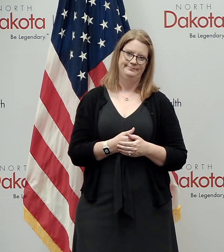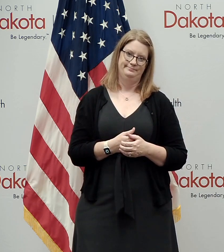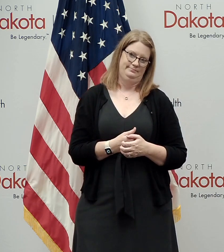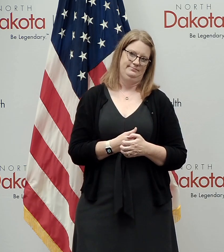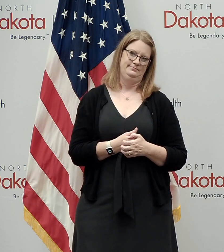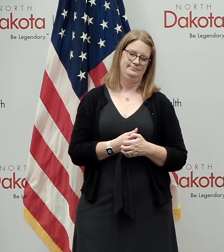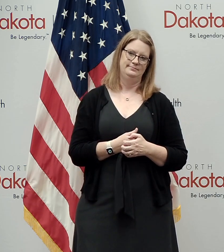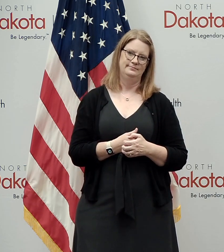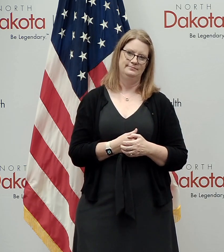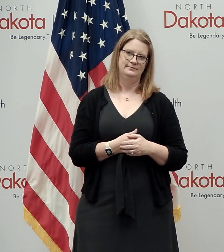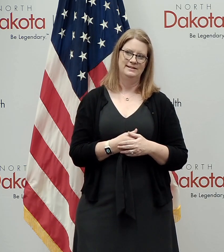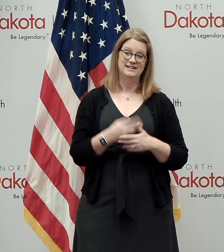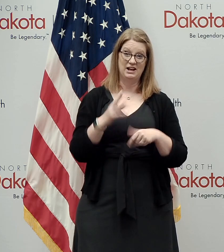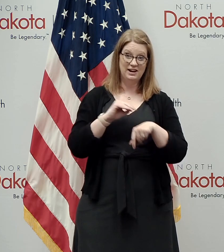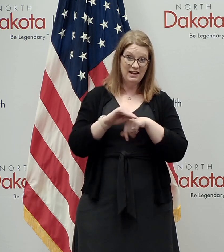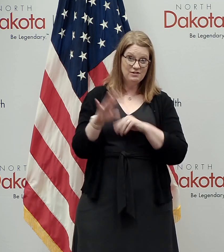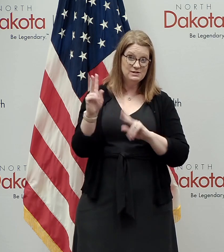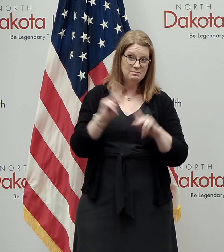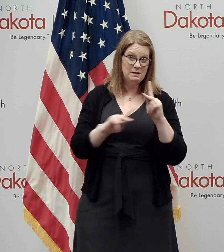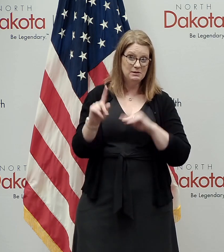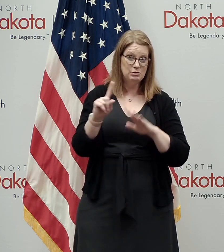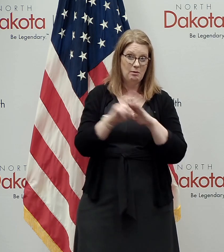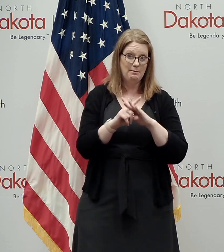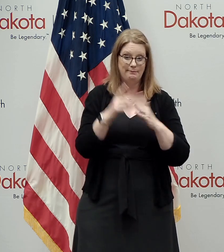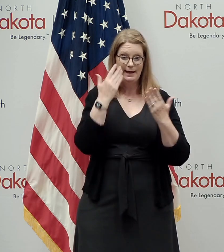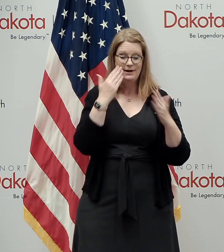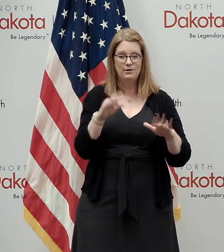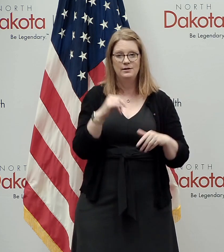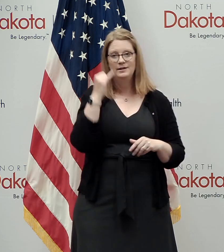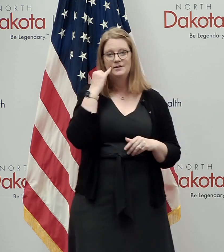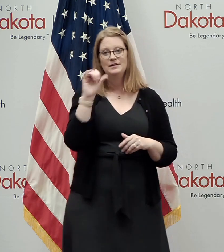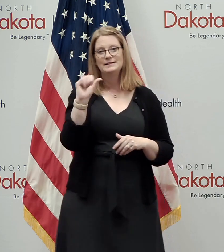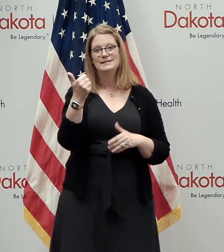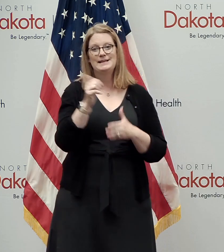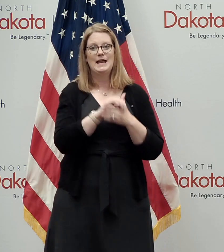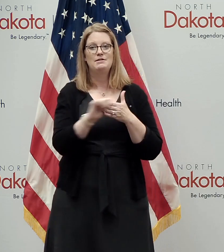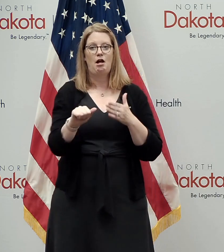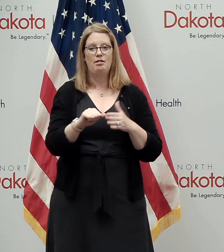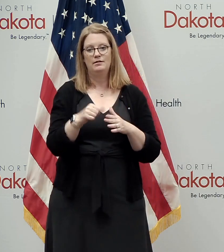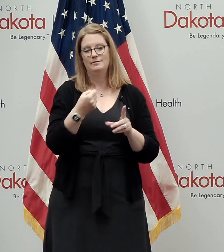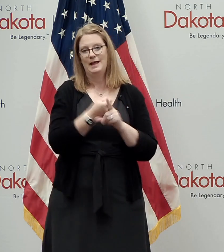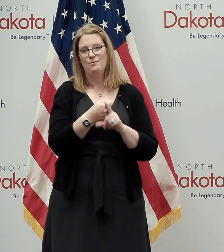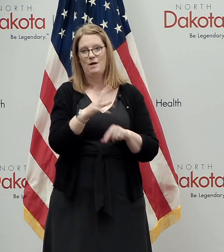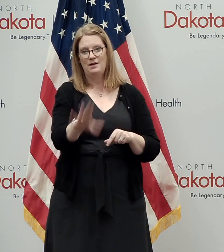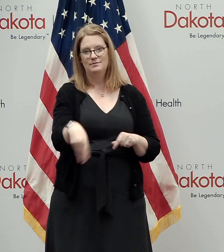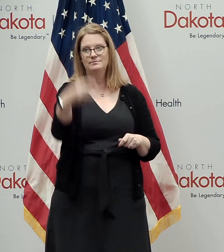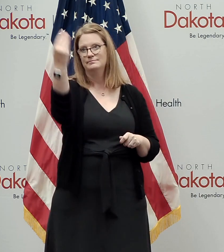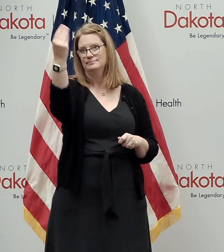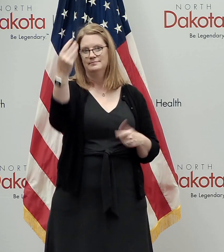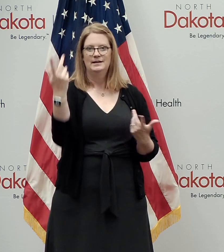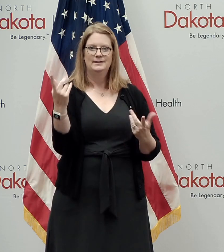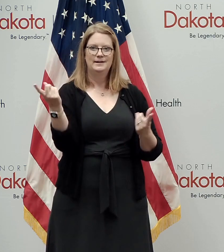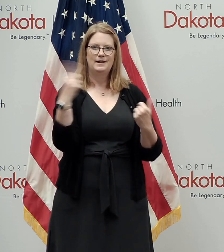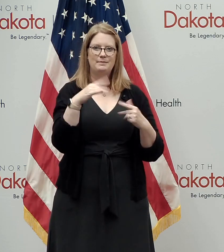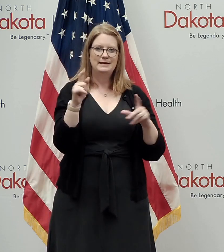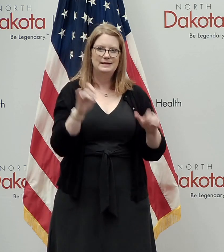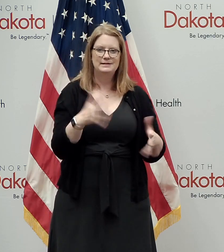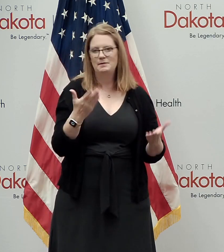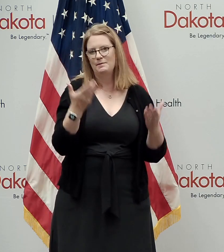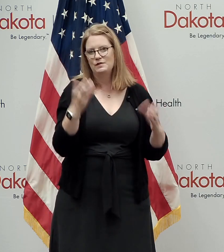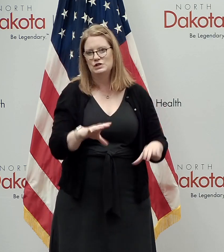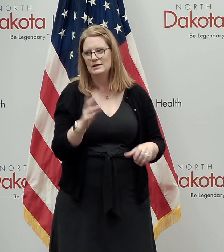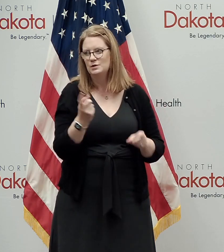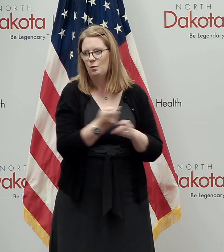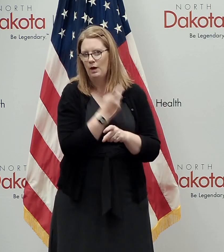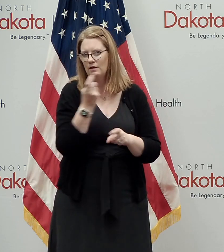going to influence whether people show up or not, but if it was, you know, $10 random drawings or something, win a gift card, come and get tested, you might have a chance to win. I